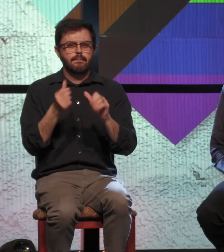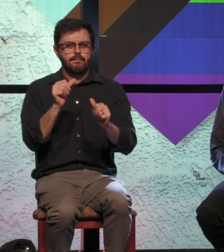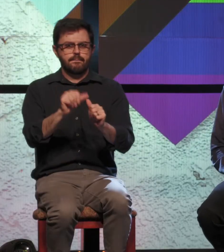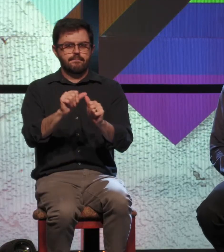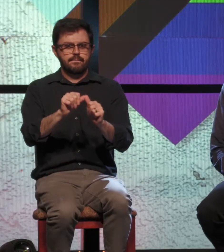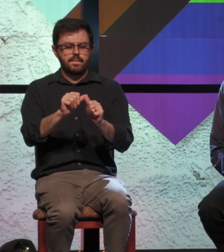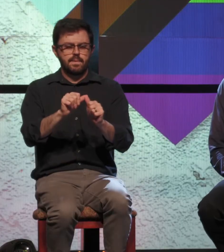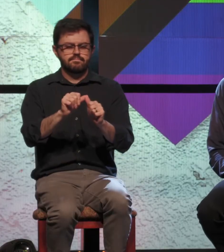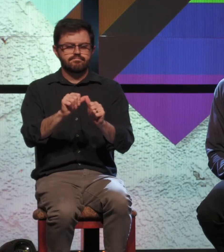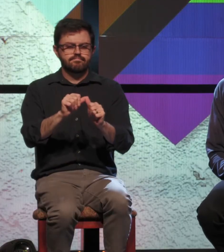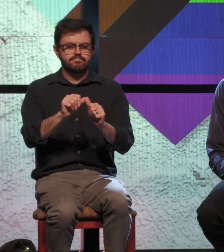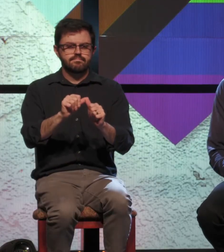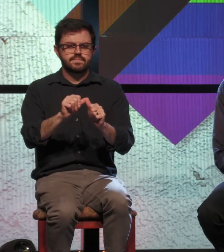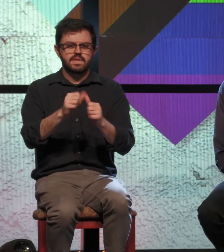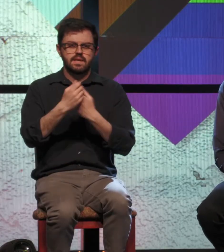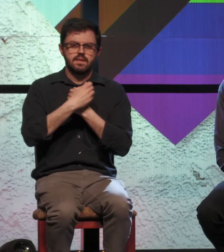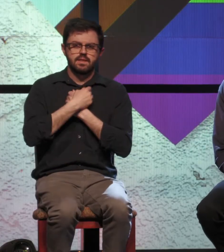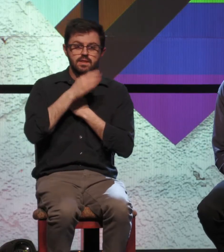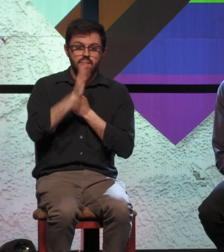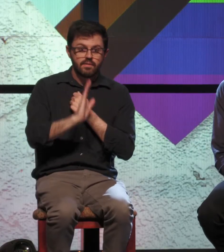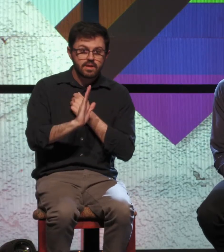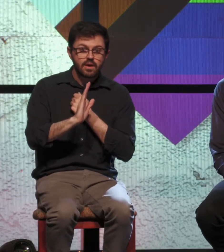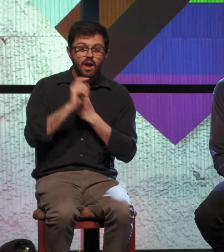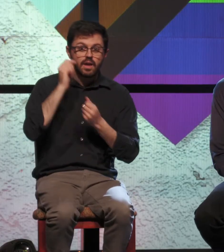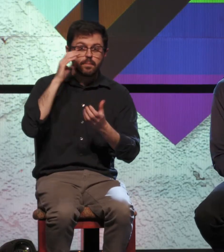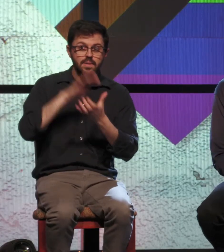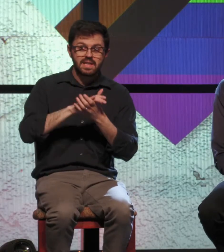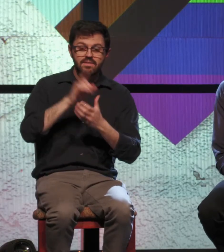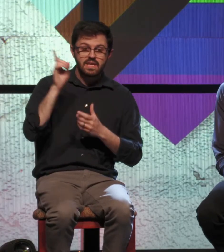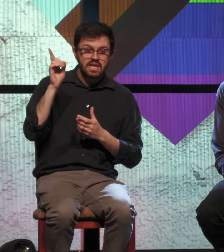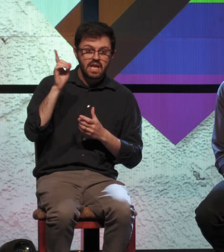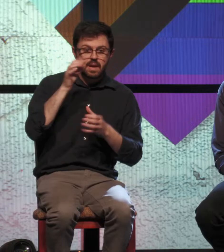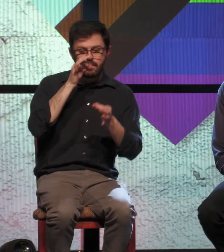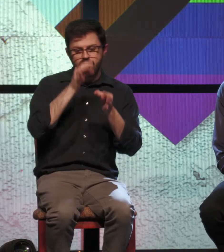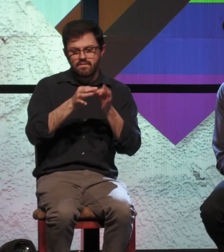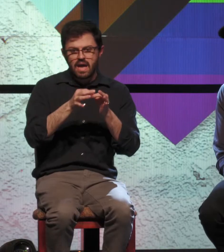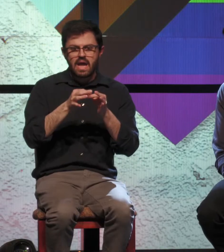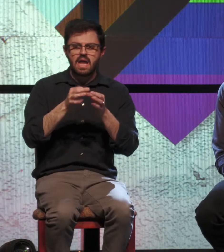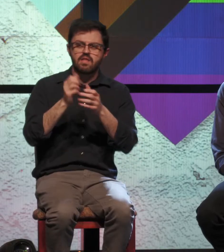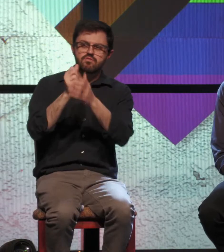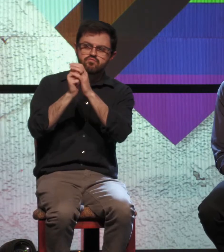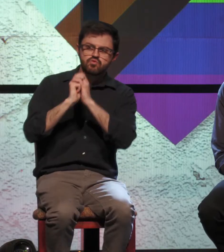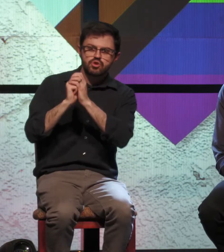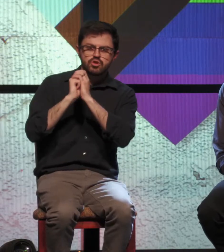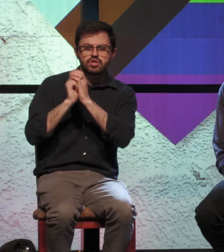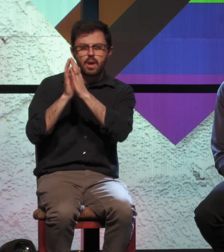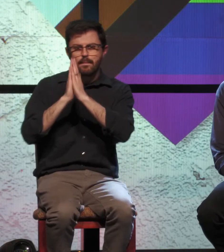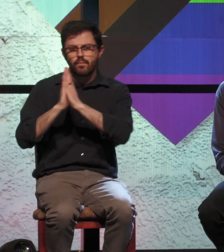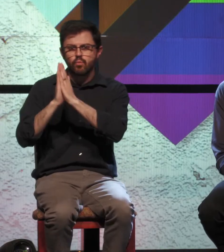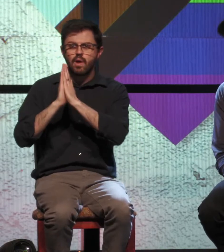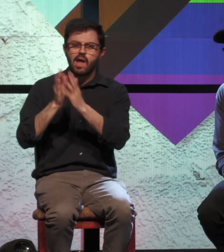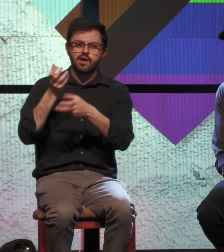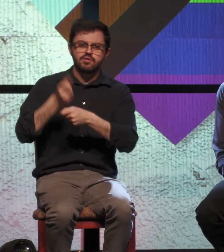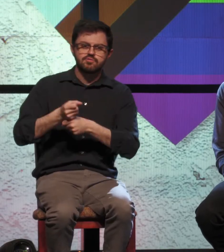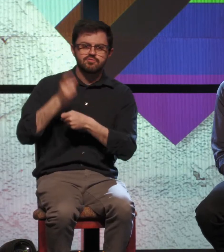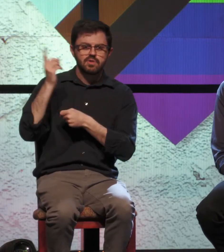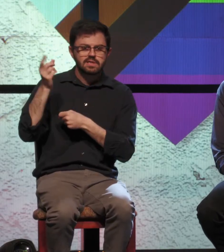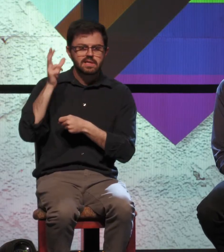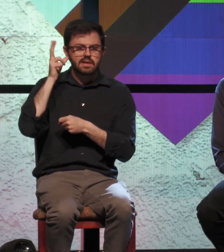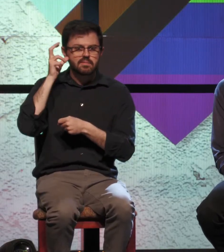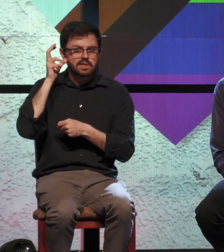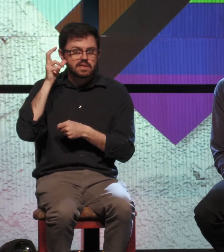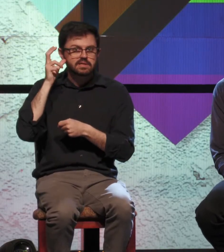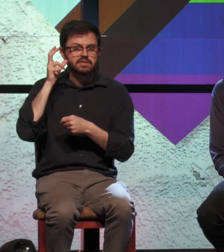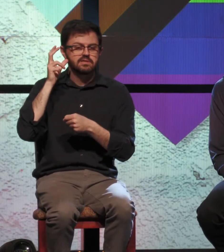that loving God, believing in God, having faith in God, worshiping God, praying to God, trusting God, listening for